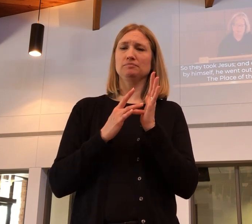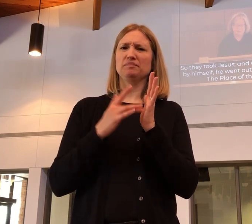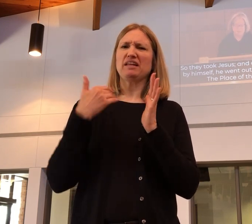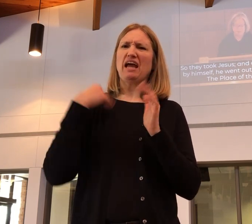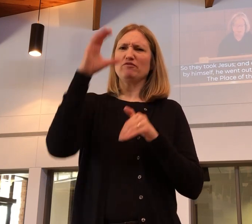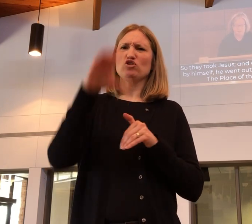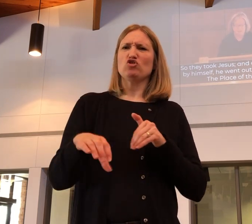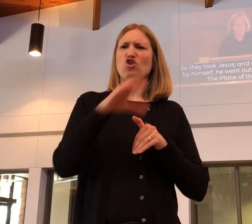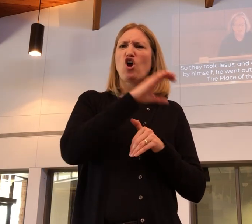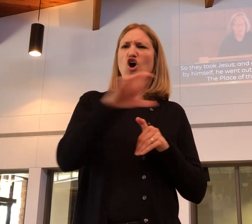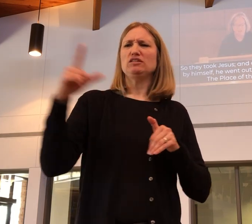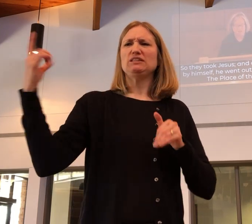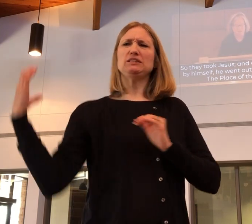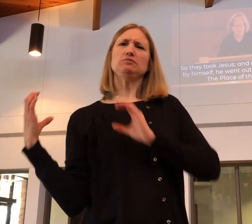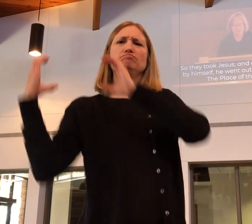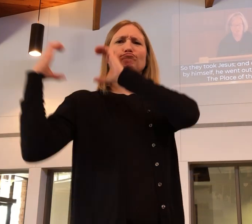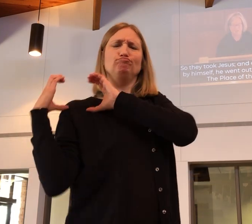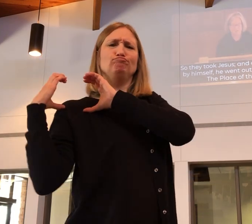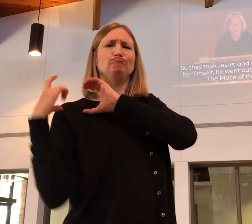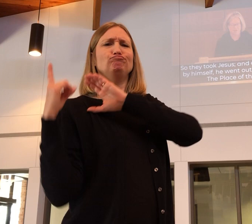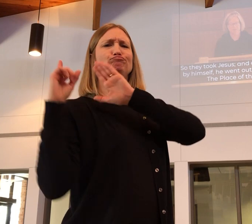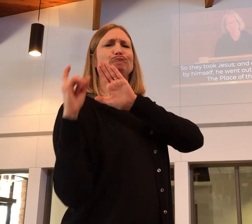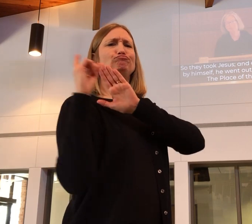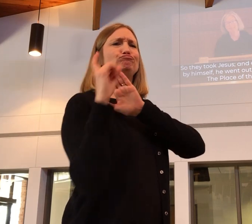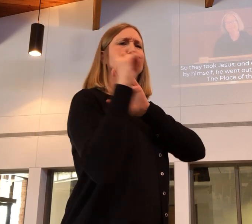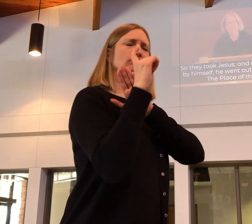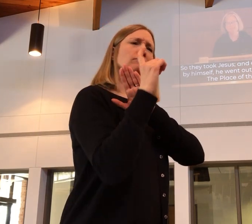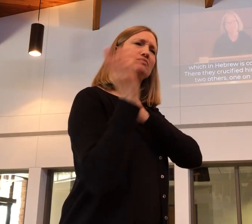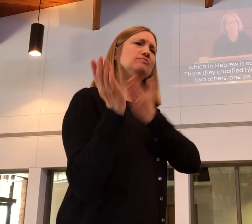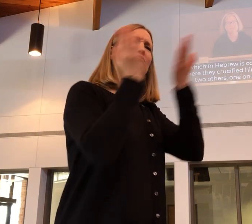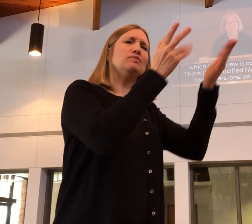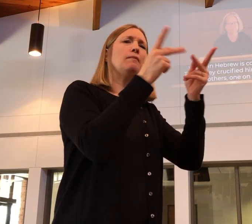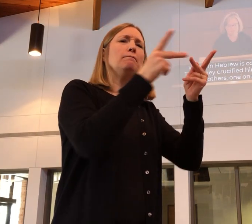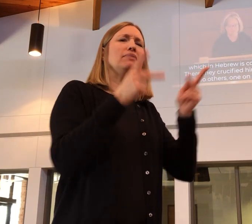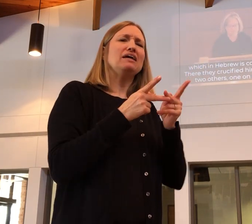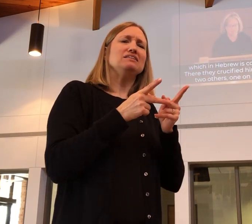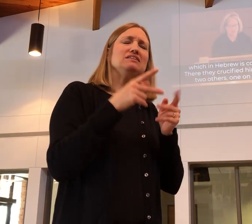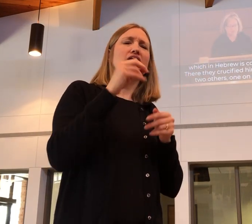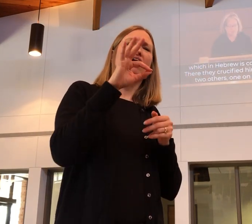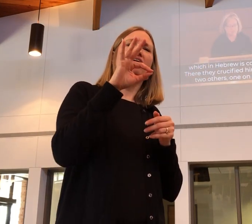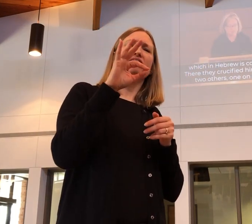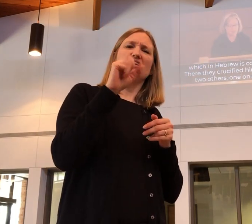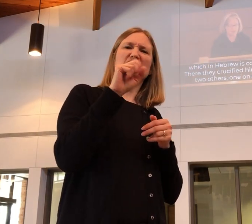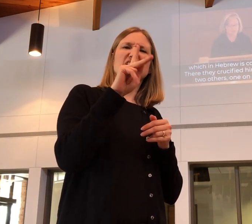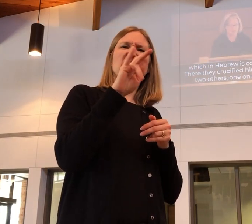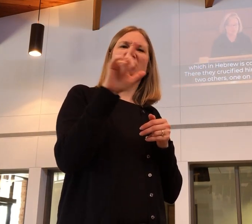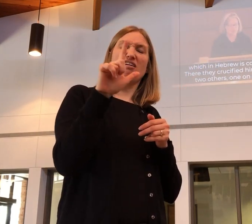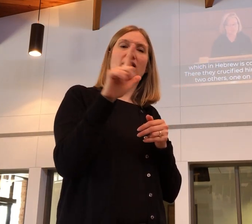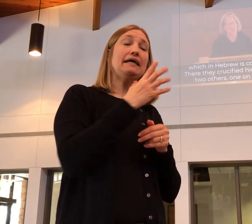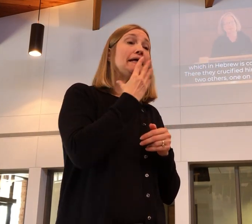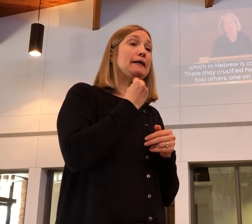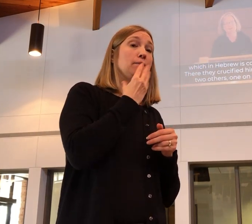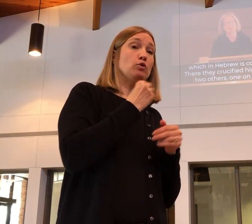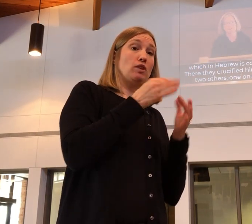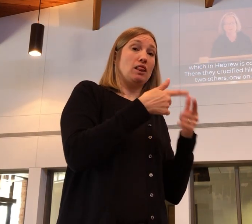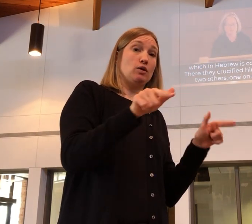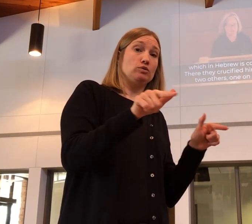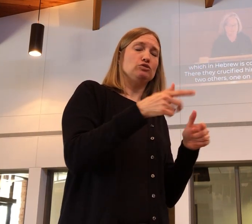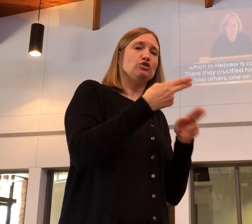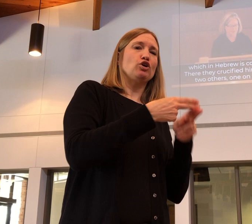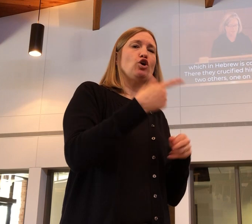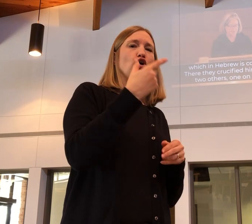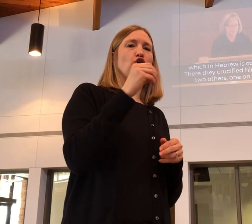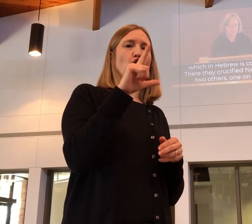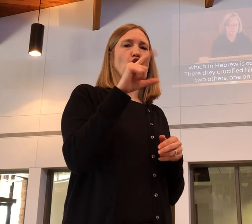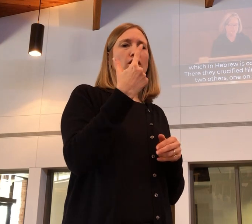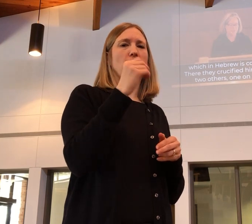cross by himself, he went out to what is called the place of the skull, which in Hebrew is called